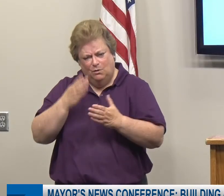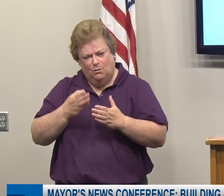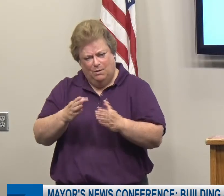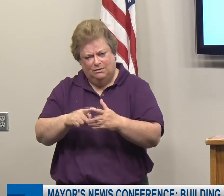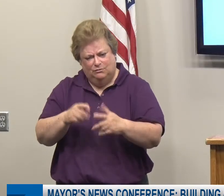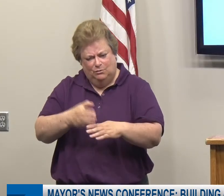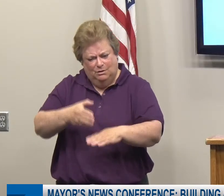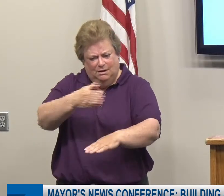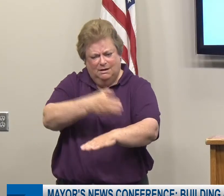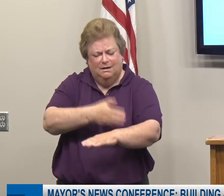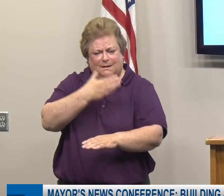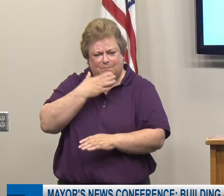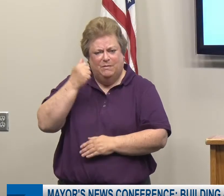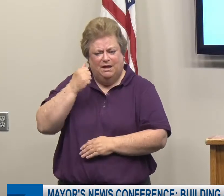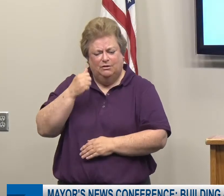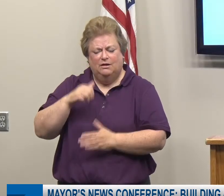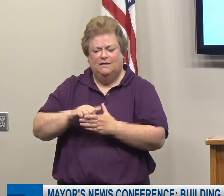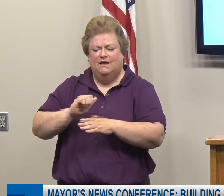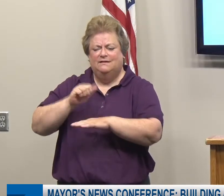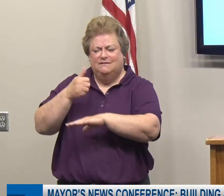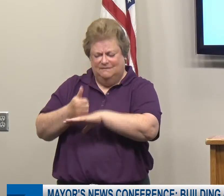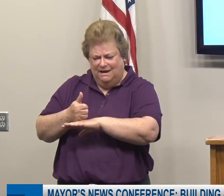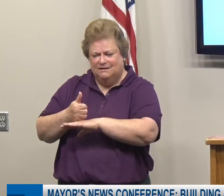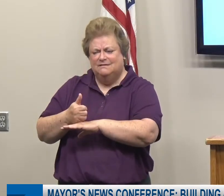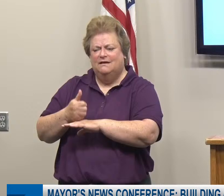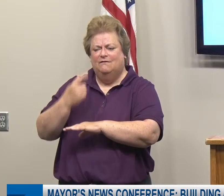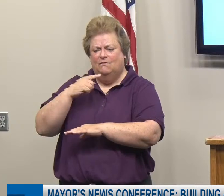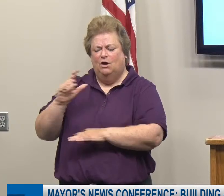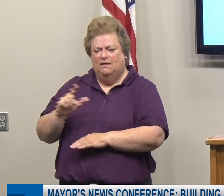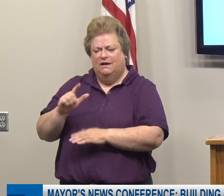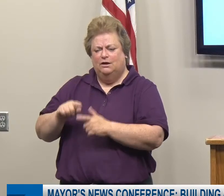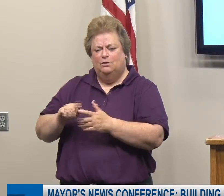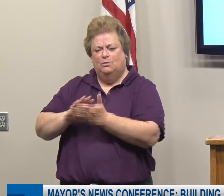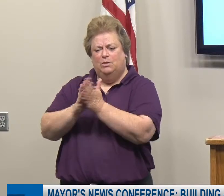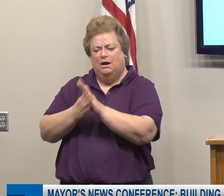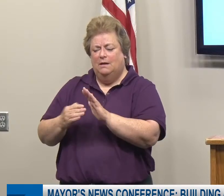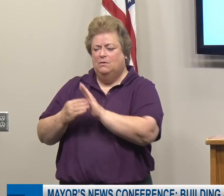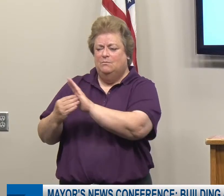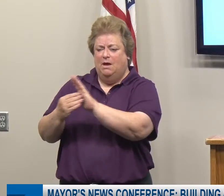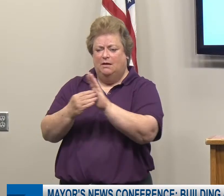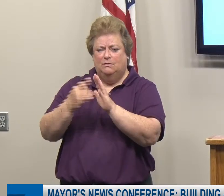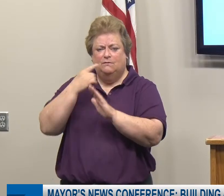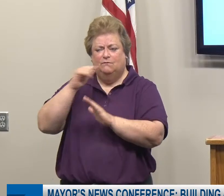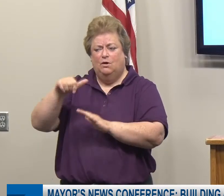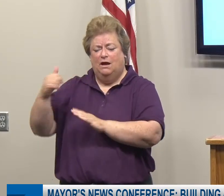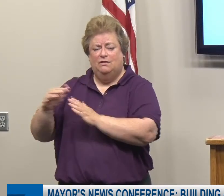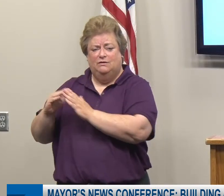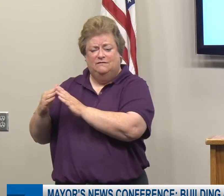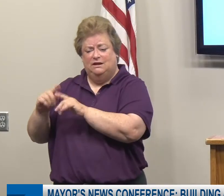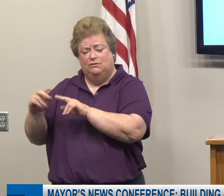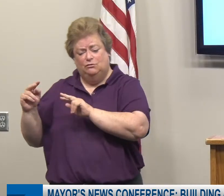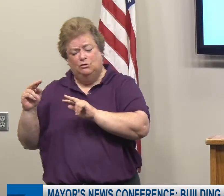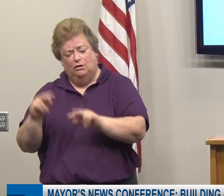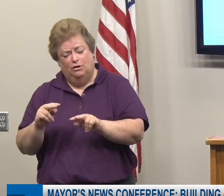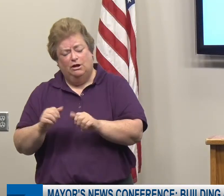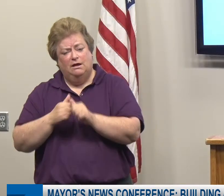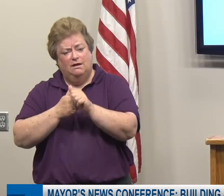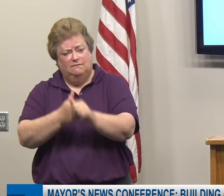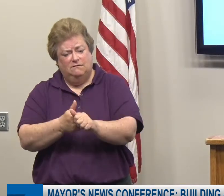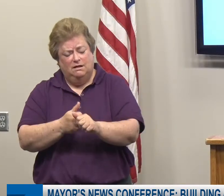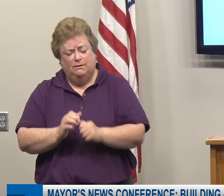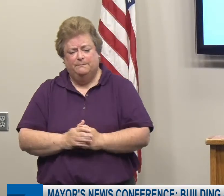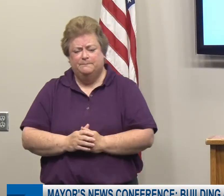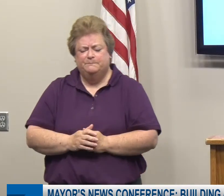better set the stage for Lincoln to emerge as a model for other communities to follow. So let's talk about how we get